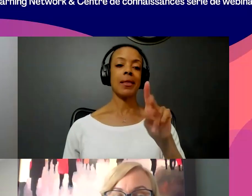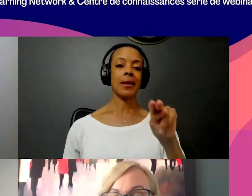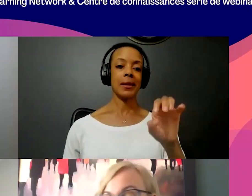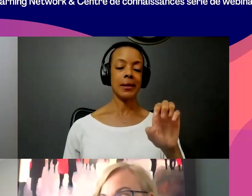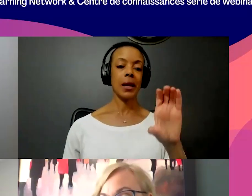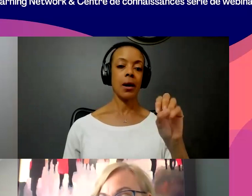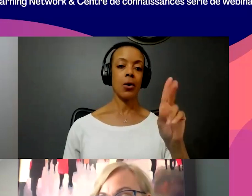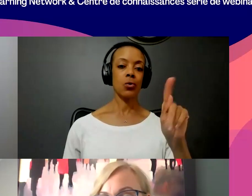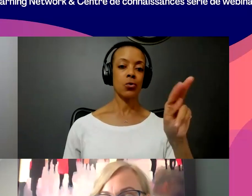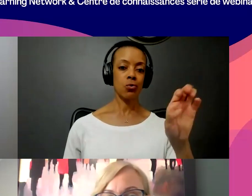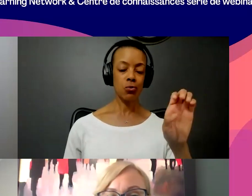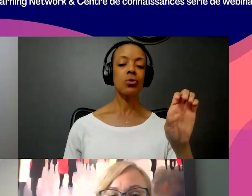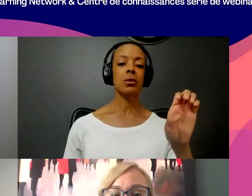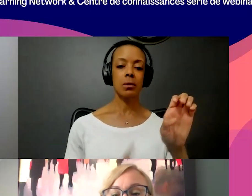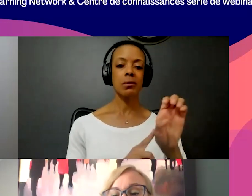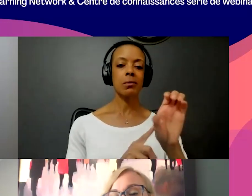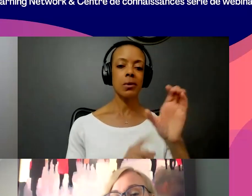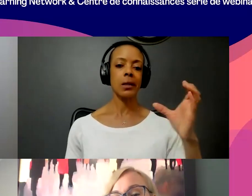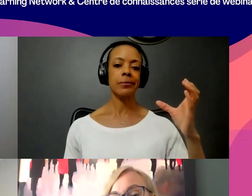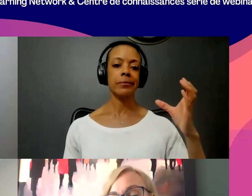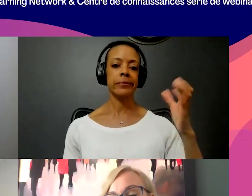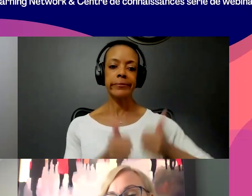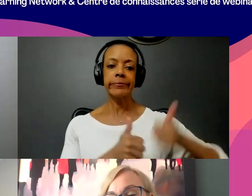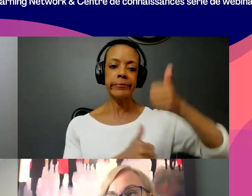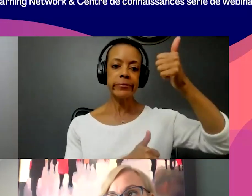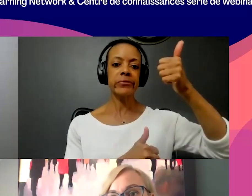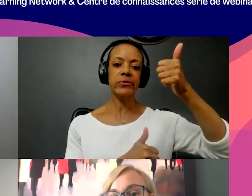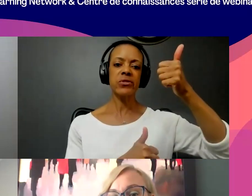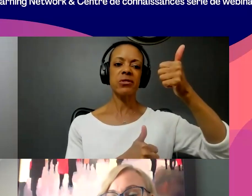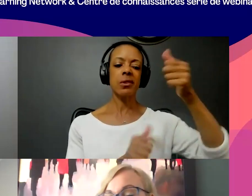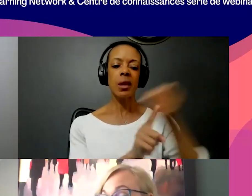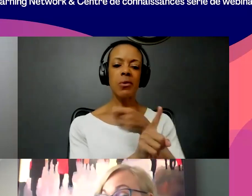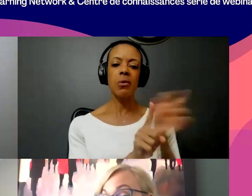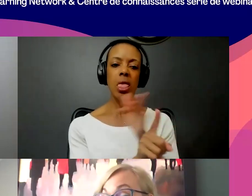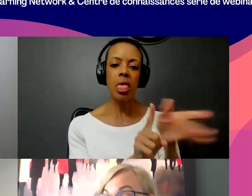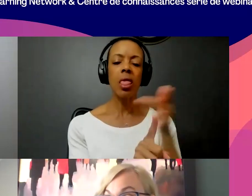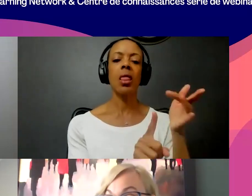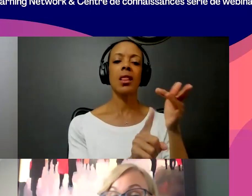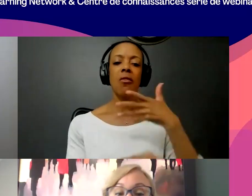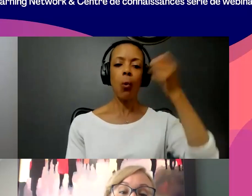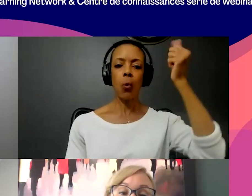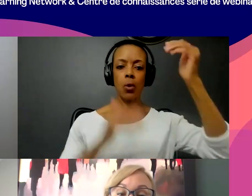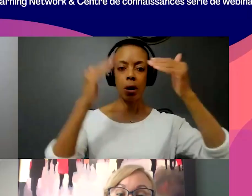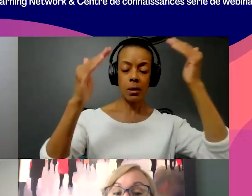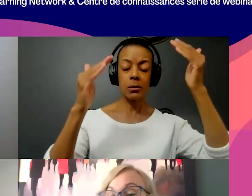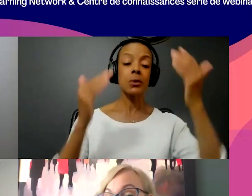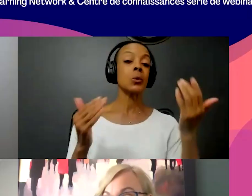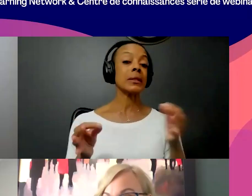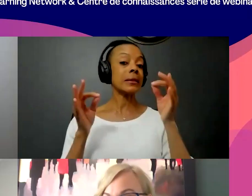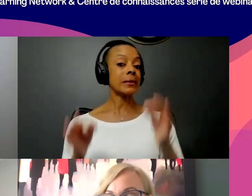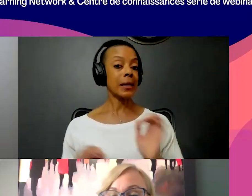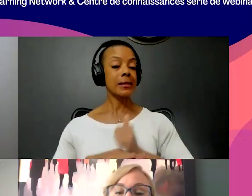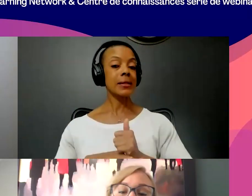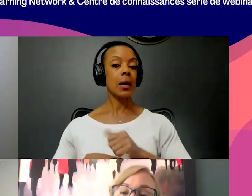of the research chair on mistreatment of older adults. And we decided to do an online